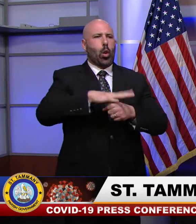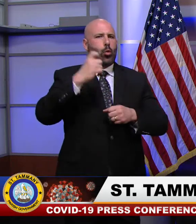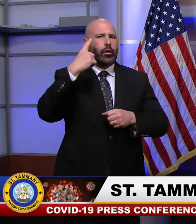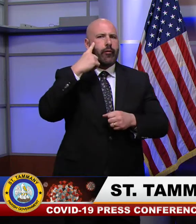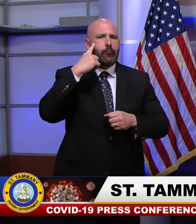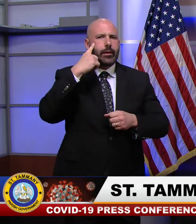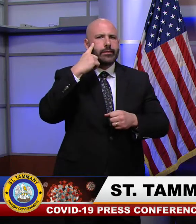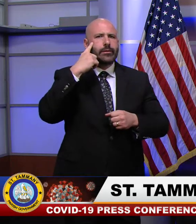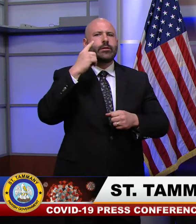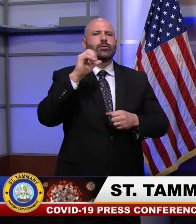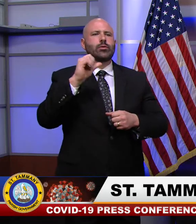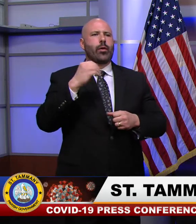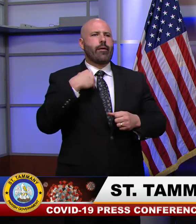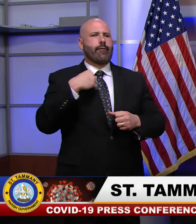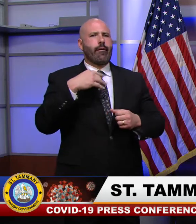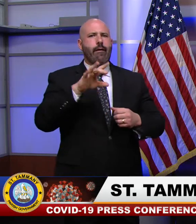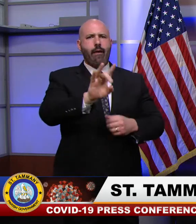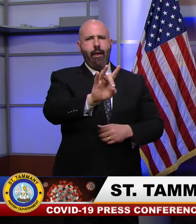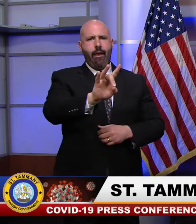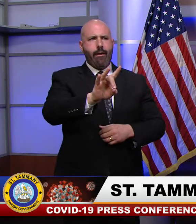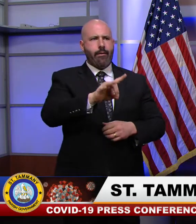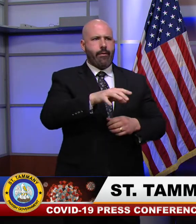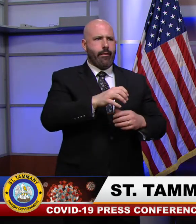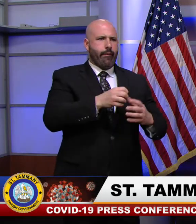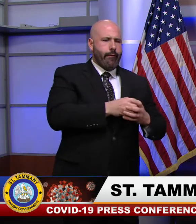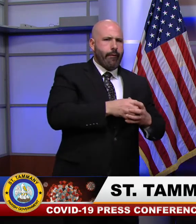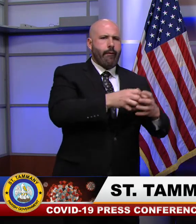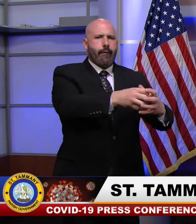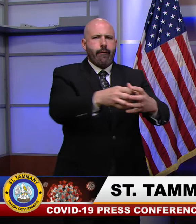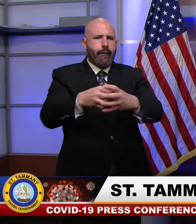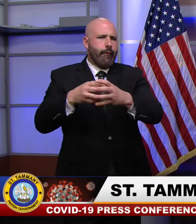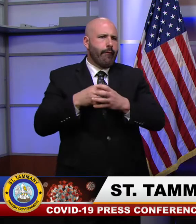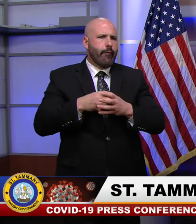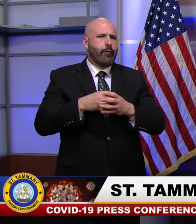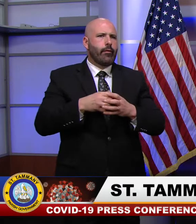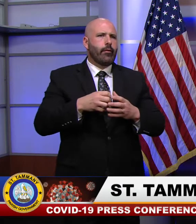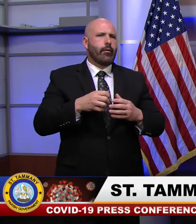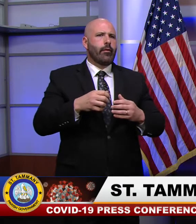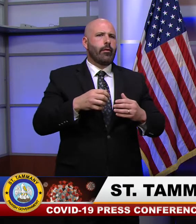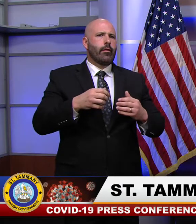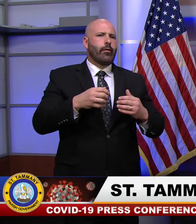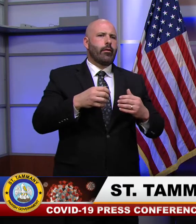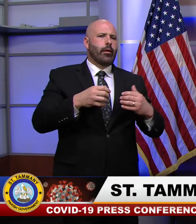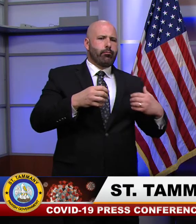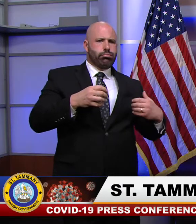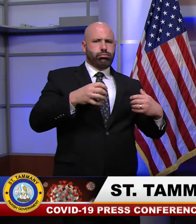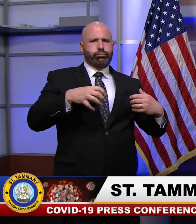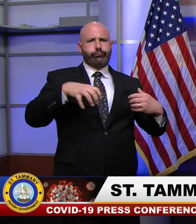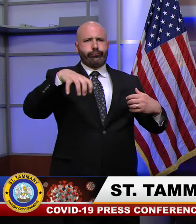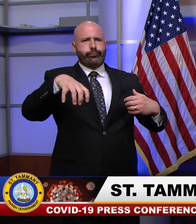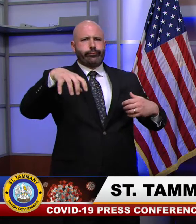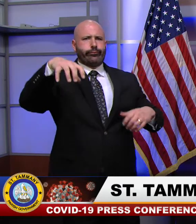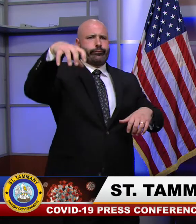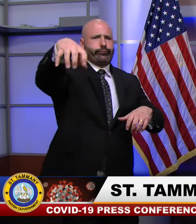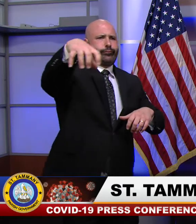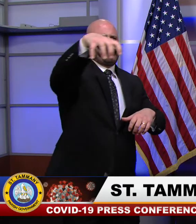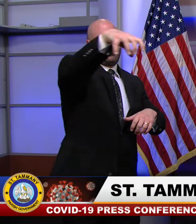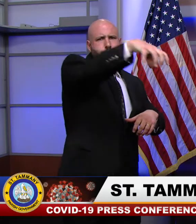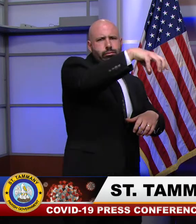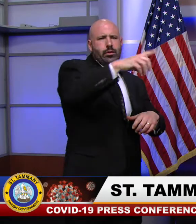8 concentrated areas, but they're pretty much spread, not necessarily evenly, but they're spread across the parish.